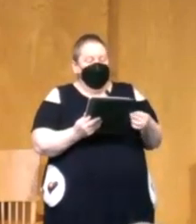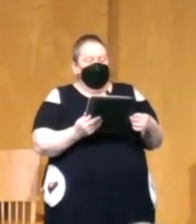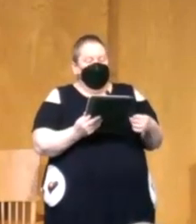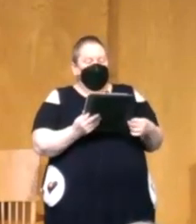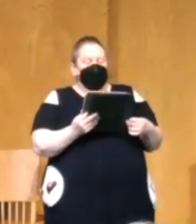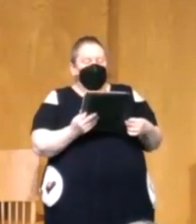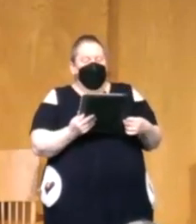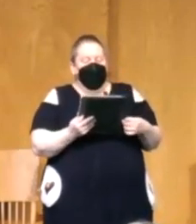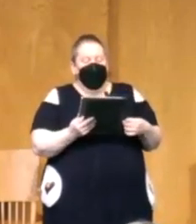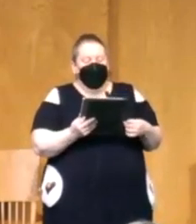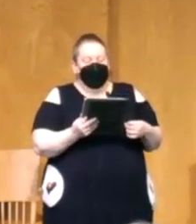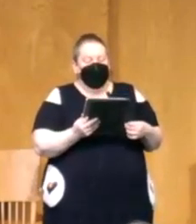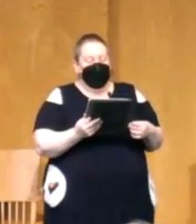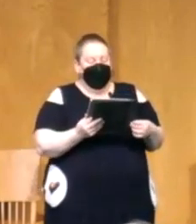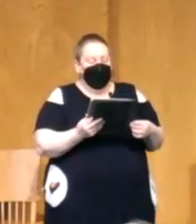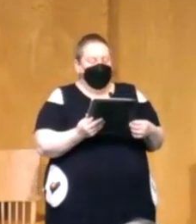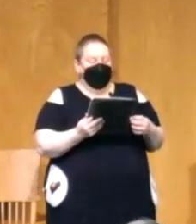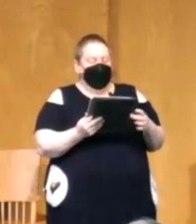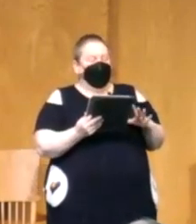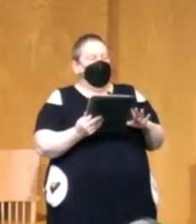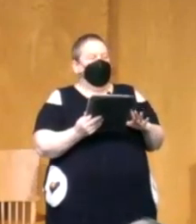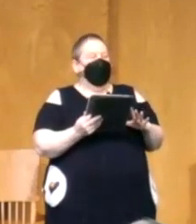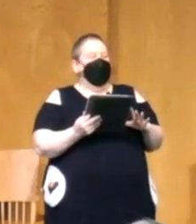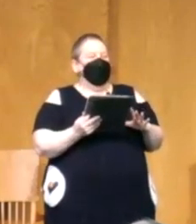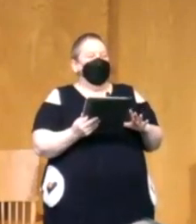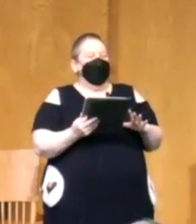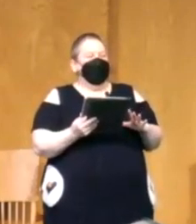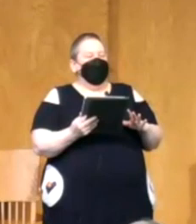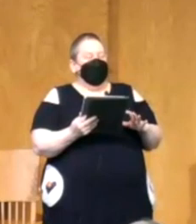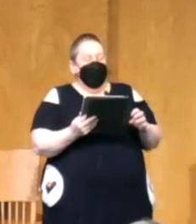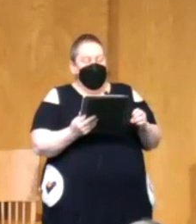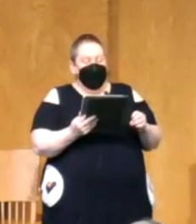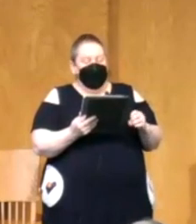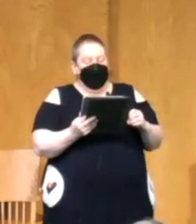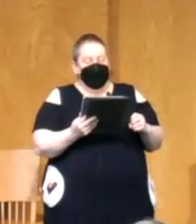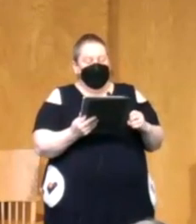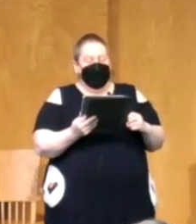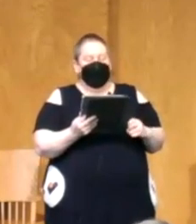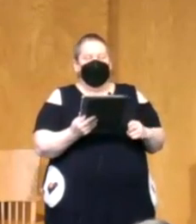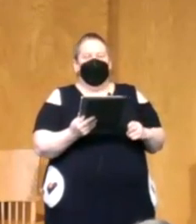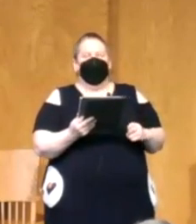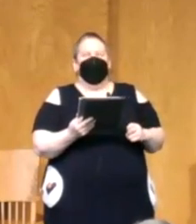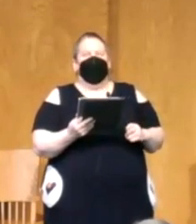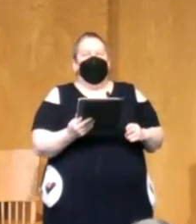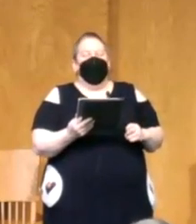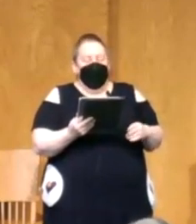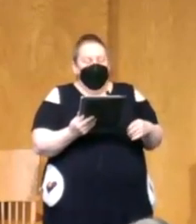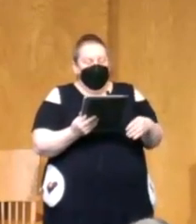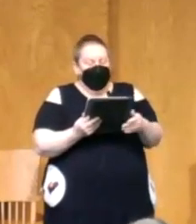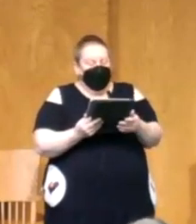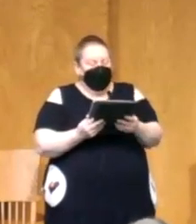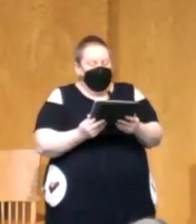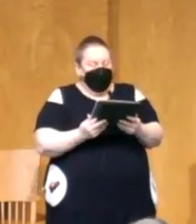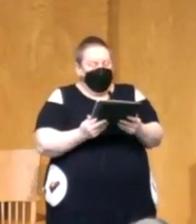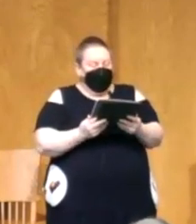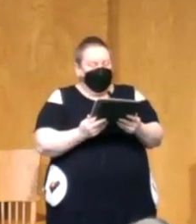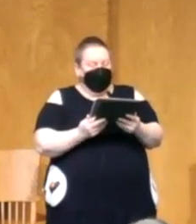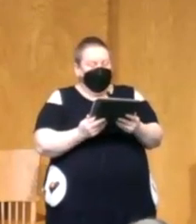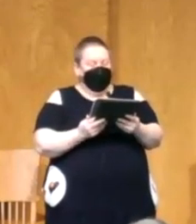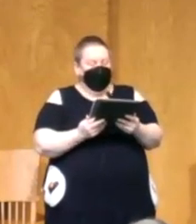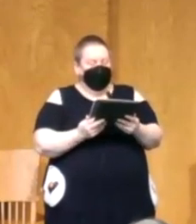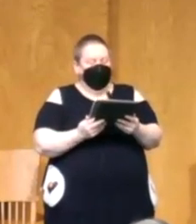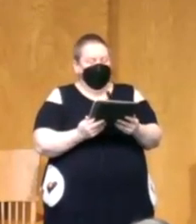half in the now, half already in the journey, half in the dirt, half in the